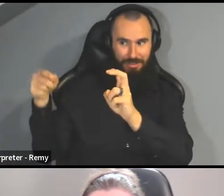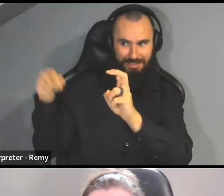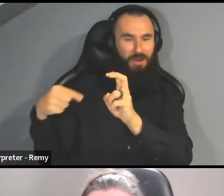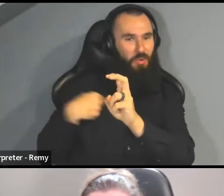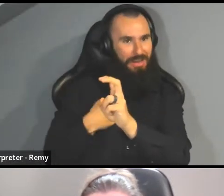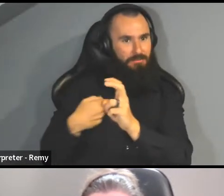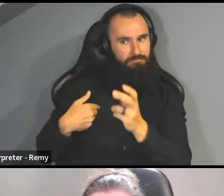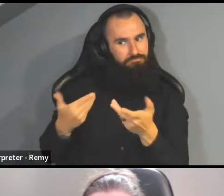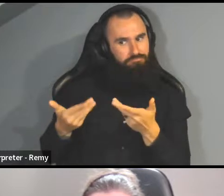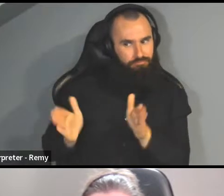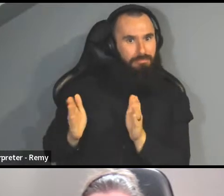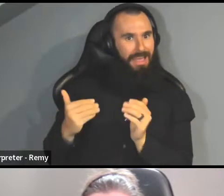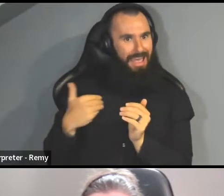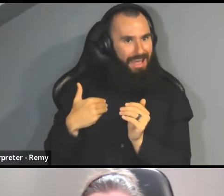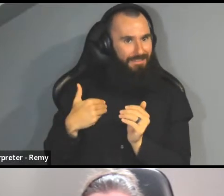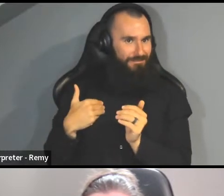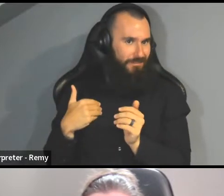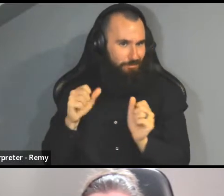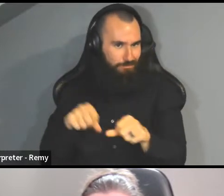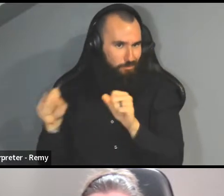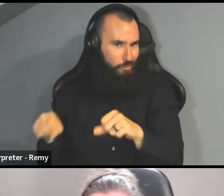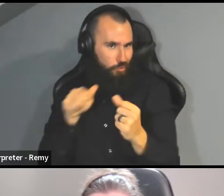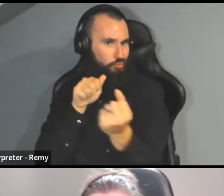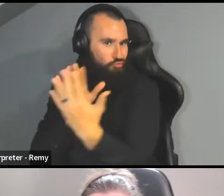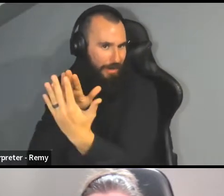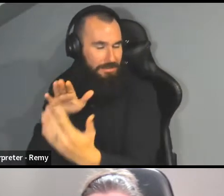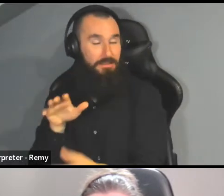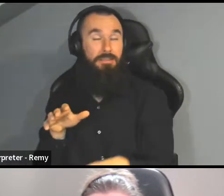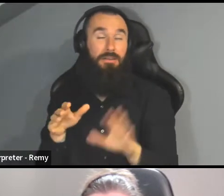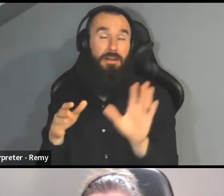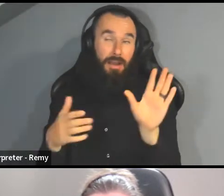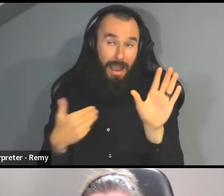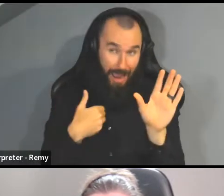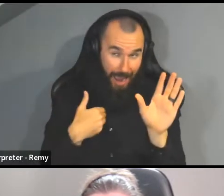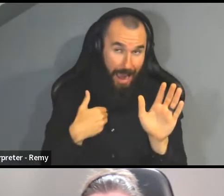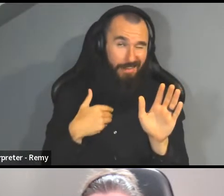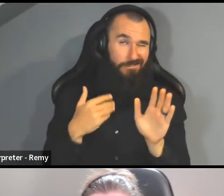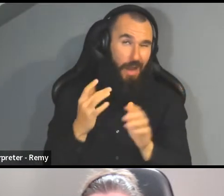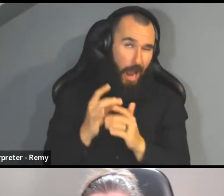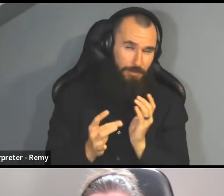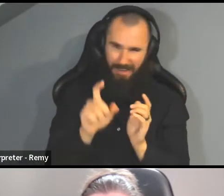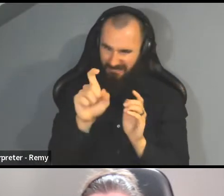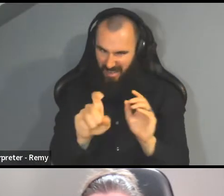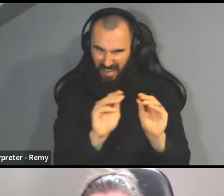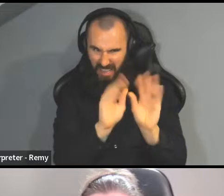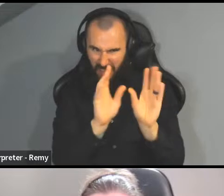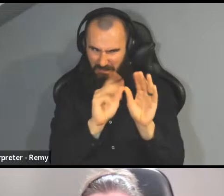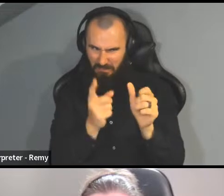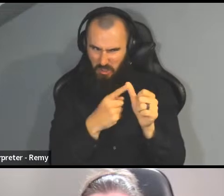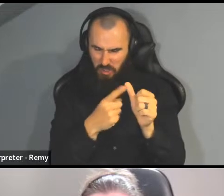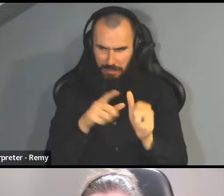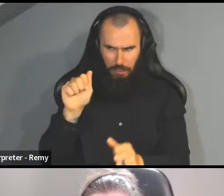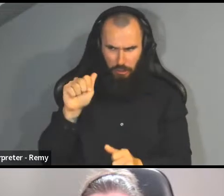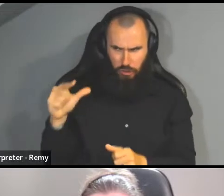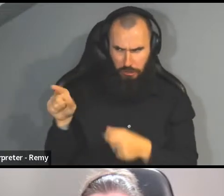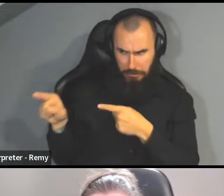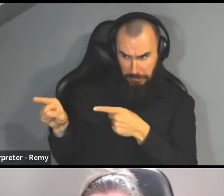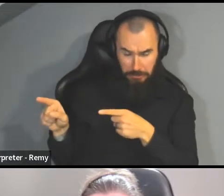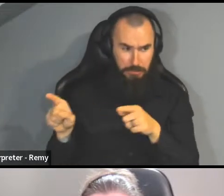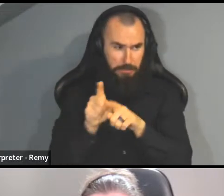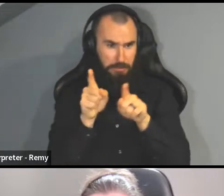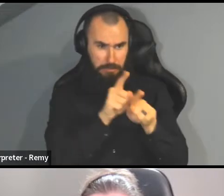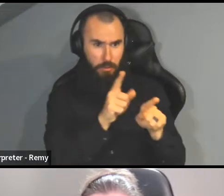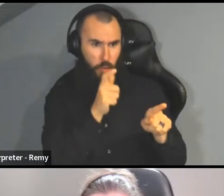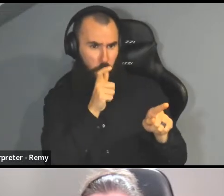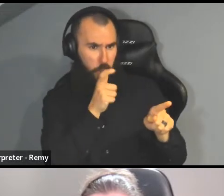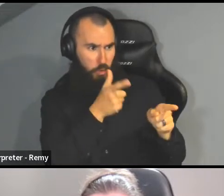permission to address. There is an option, and we would have to clarify through our AAG as well as our liaison